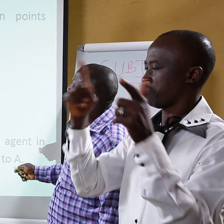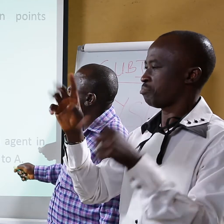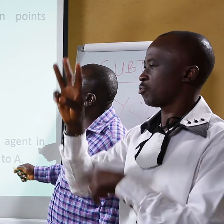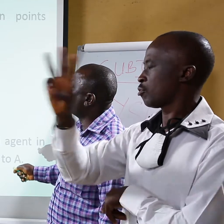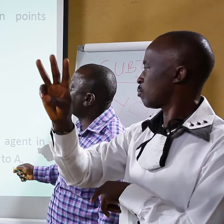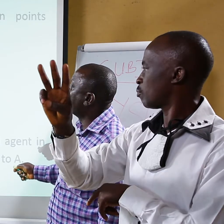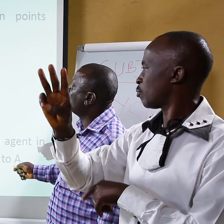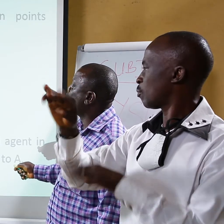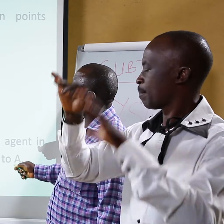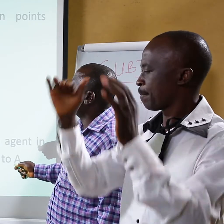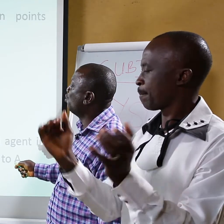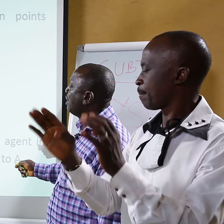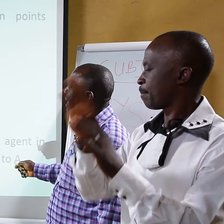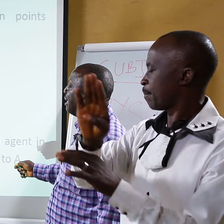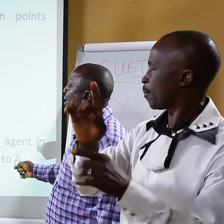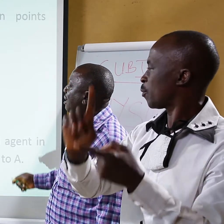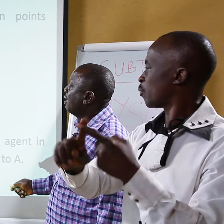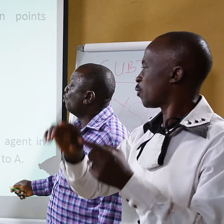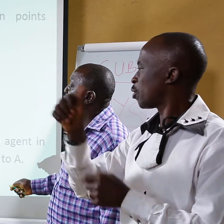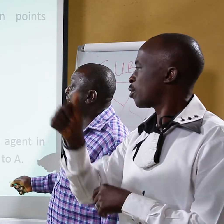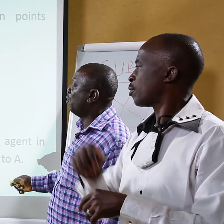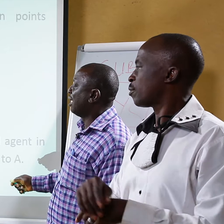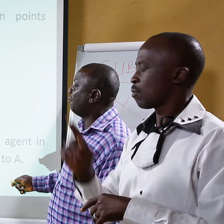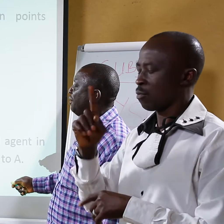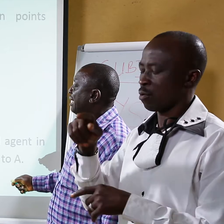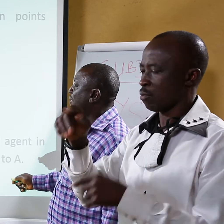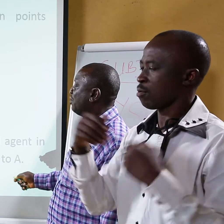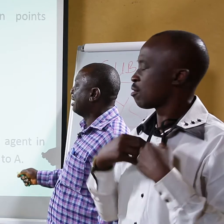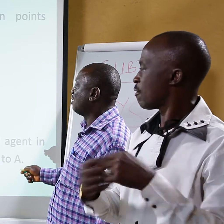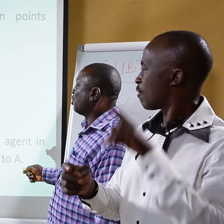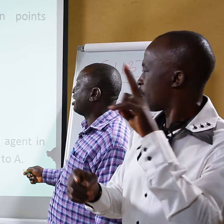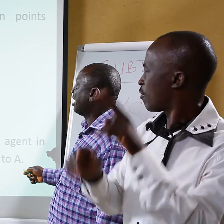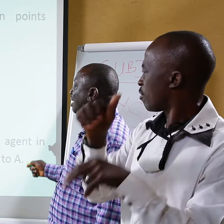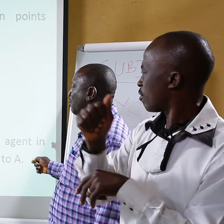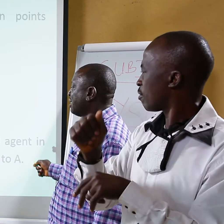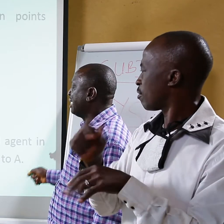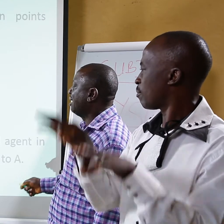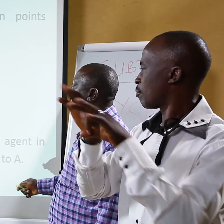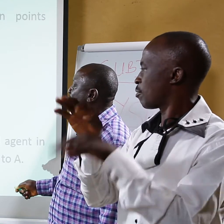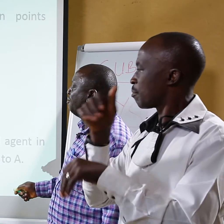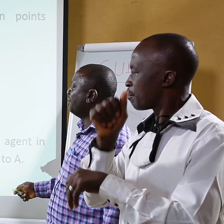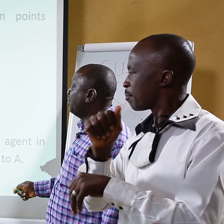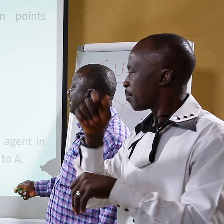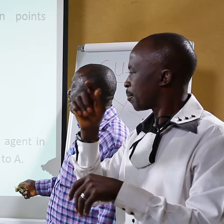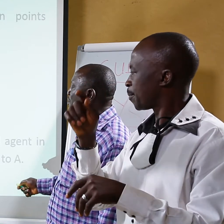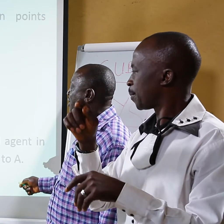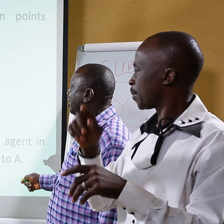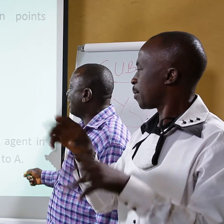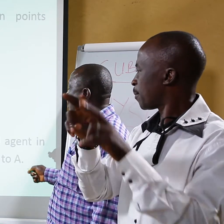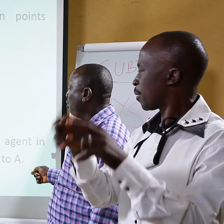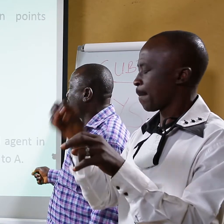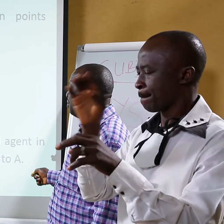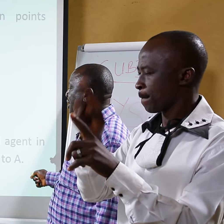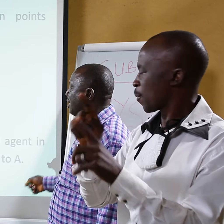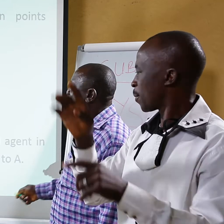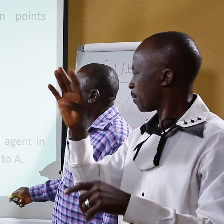bracket B to A. Where we have VA, we said is potential at point A, VB is our potential